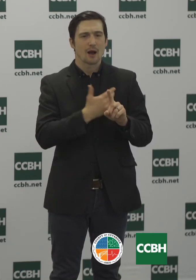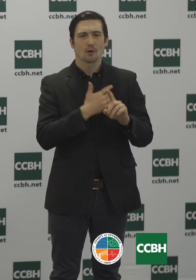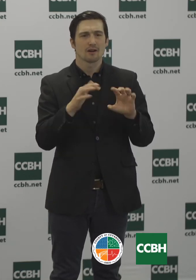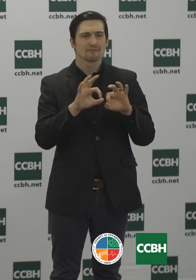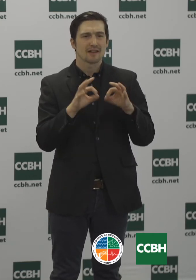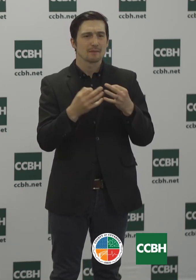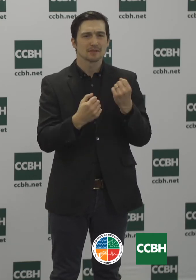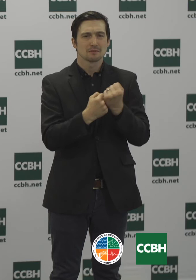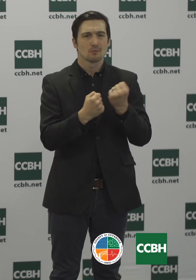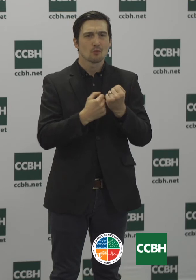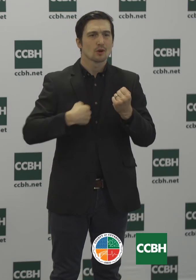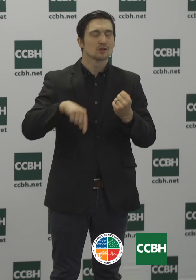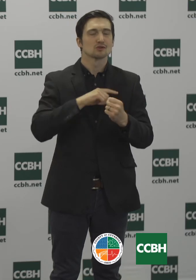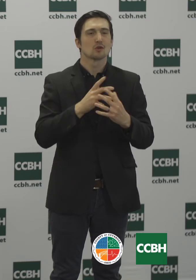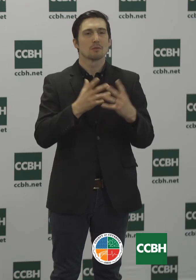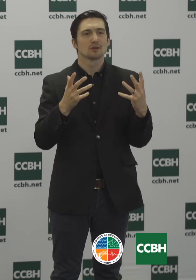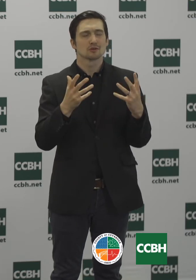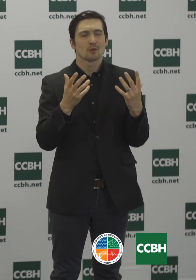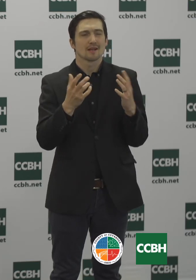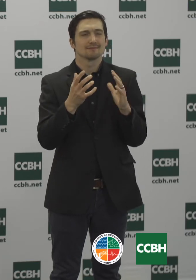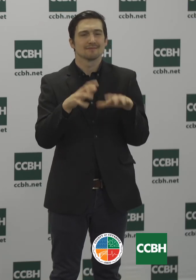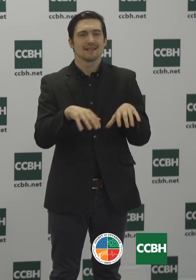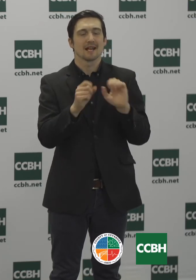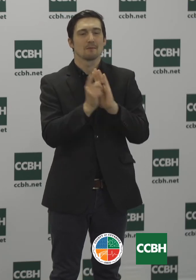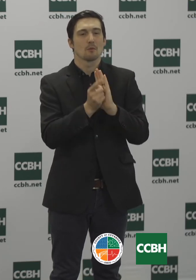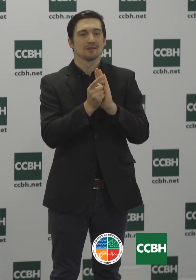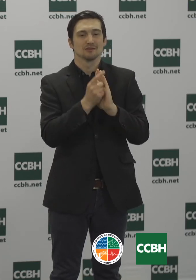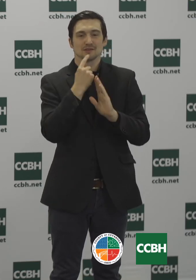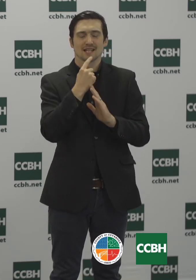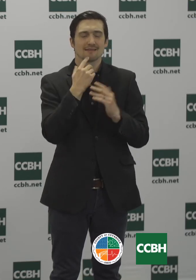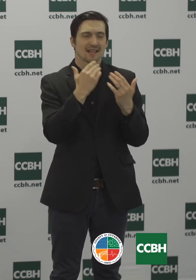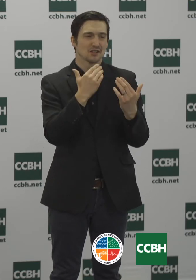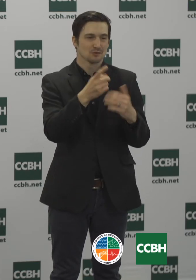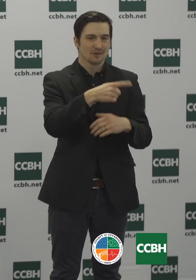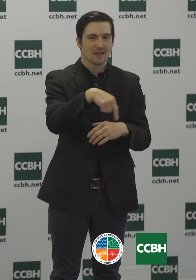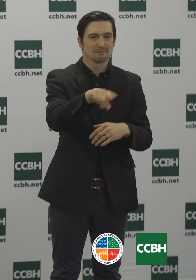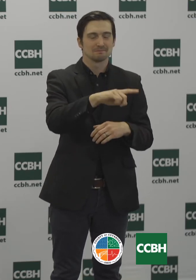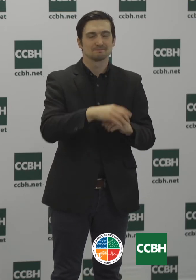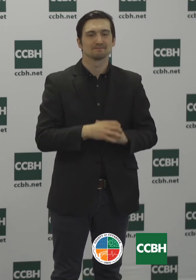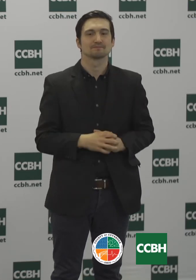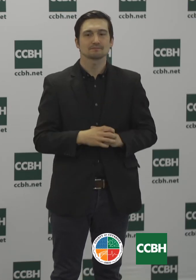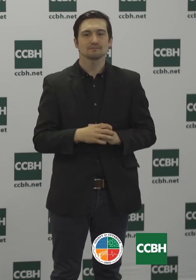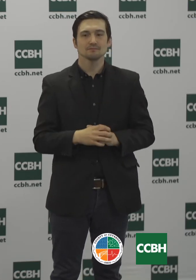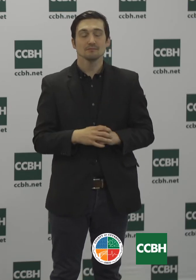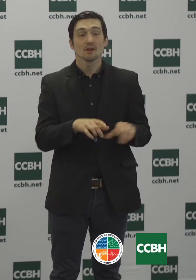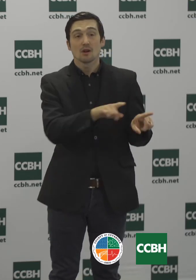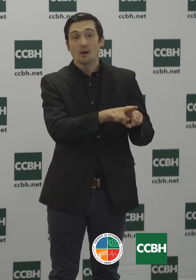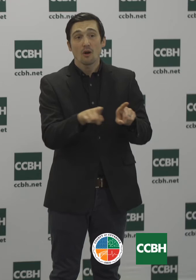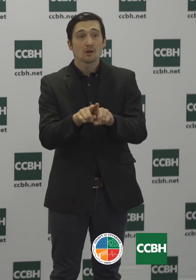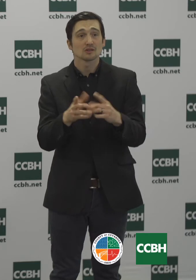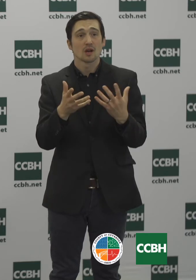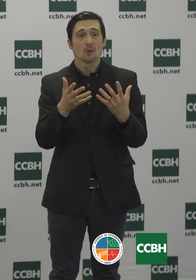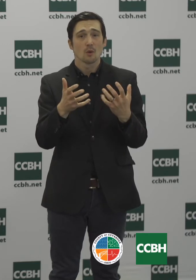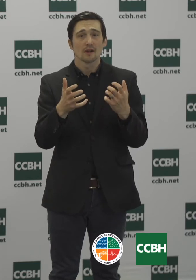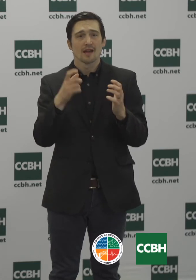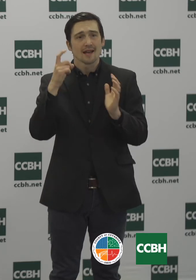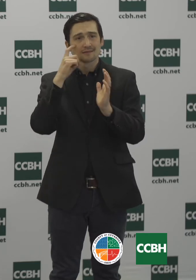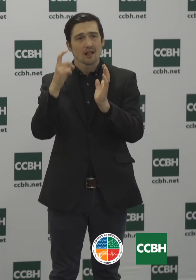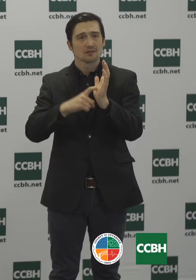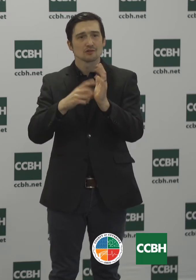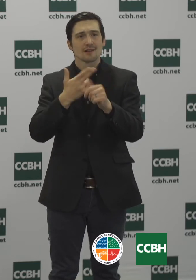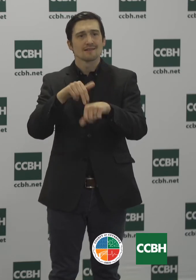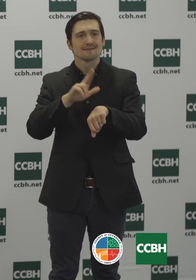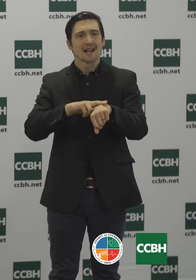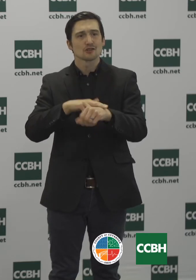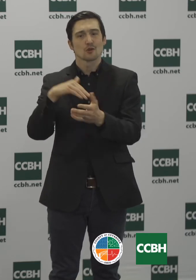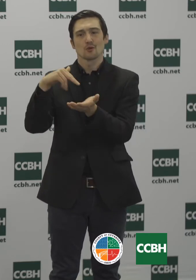work. But I couldn't let this day pass without acknowledging National Nurses Week.